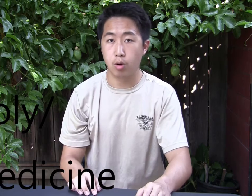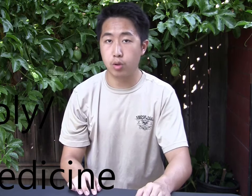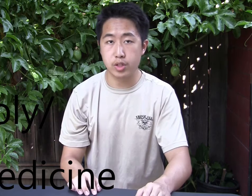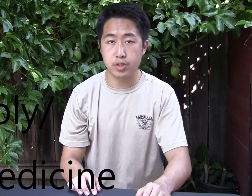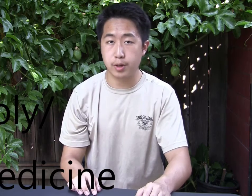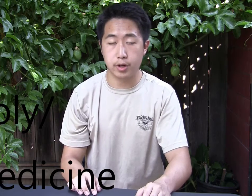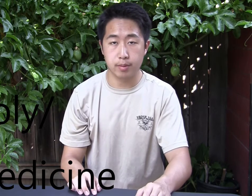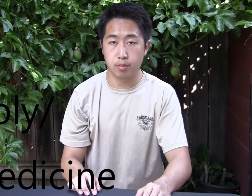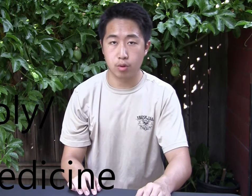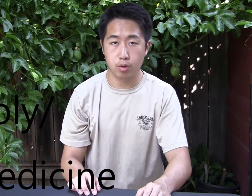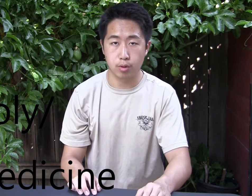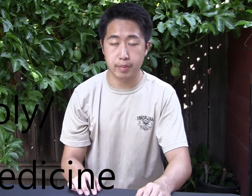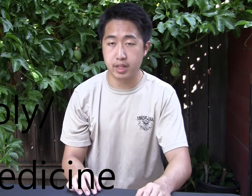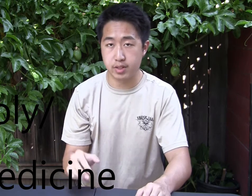Holy Spirit, or medicine.